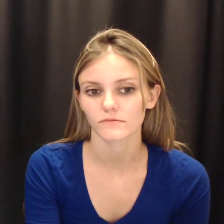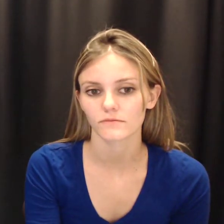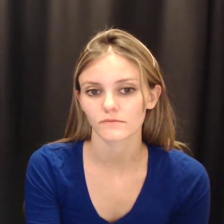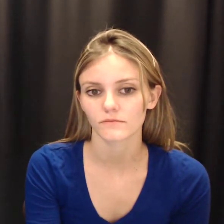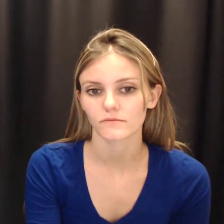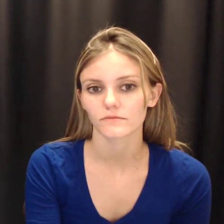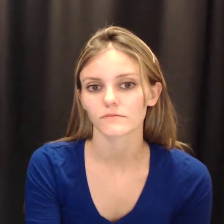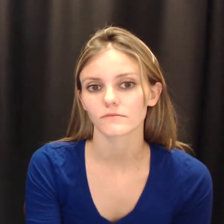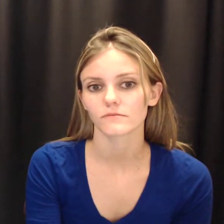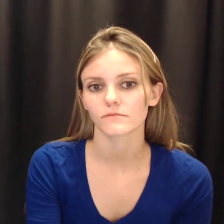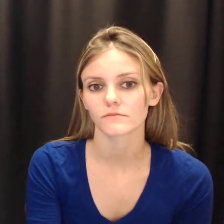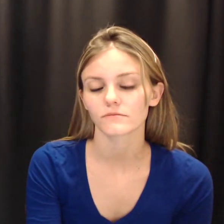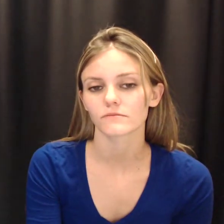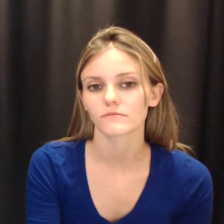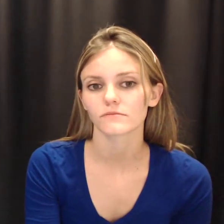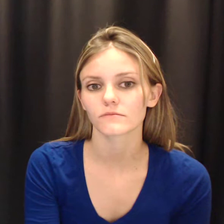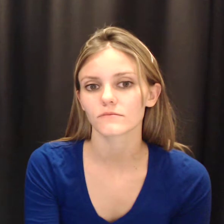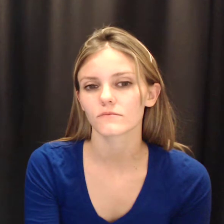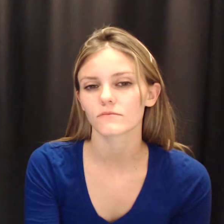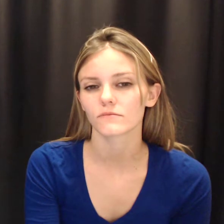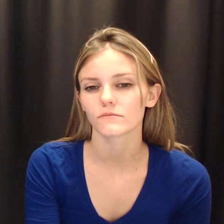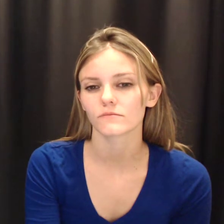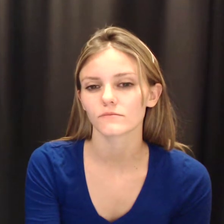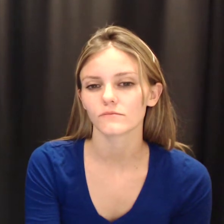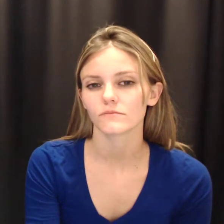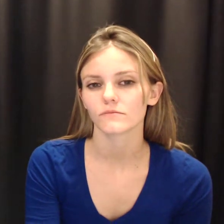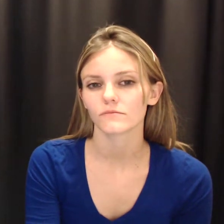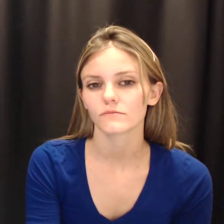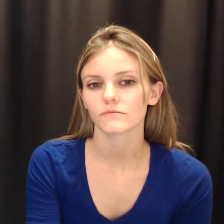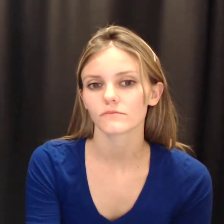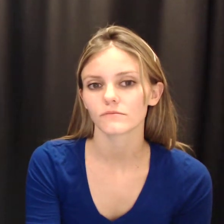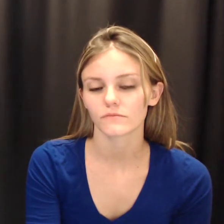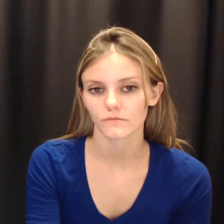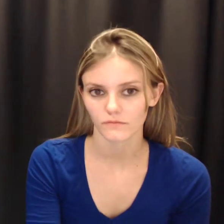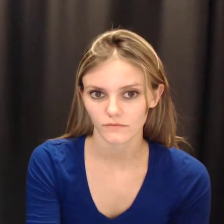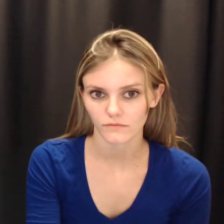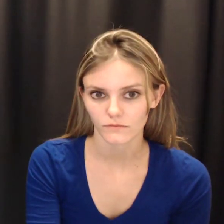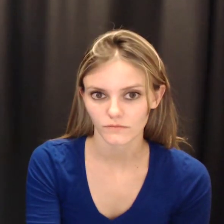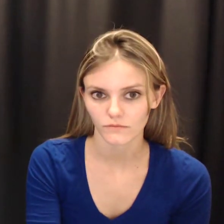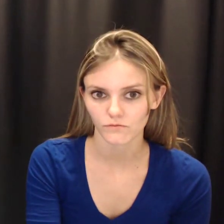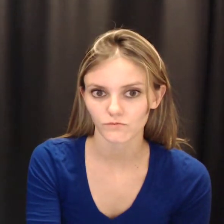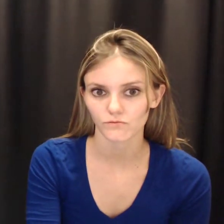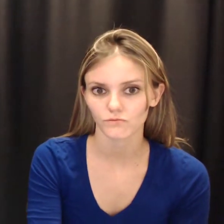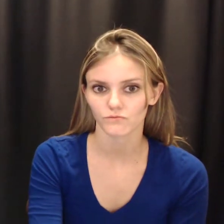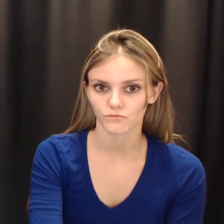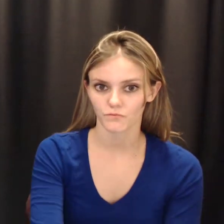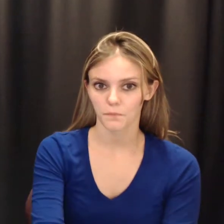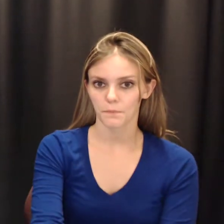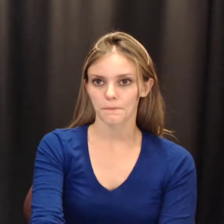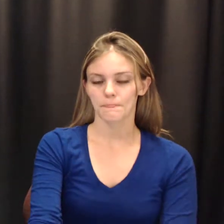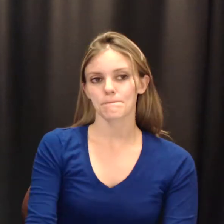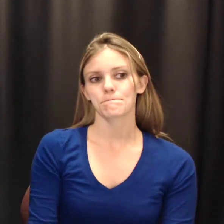Let's see. And if, how would you classify your disability? Then I never get called back with the second.